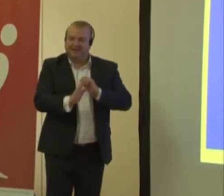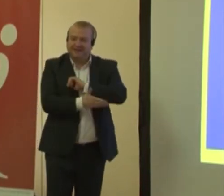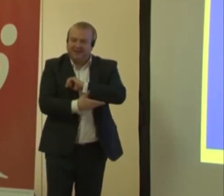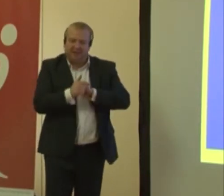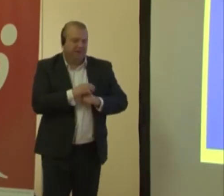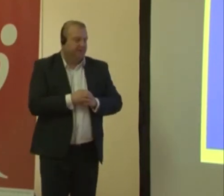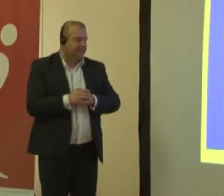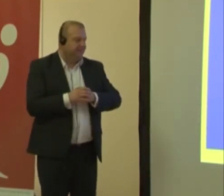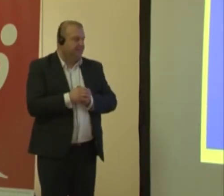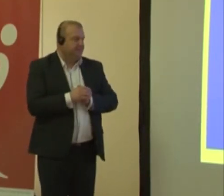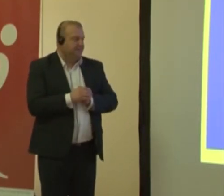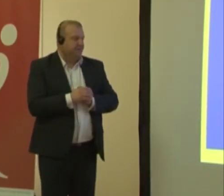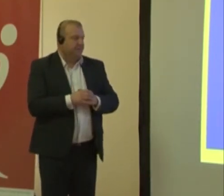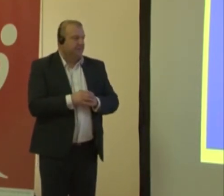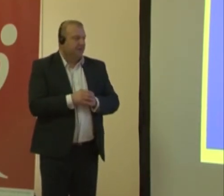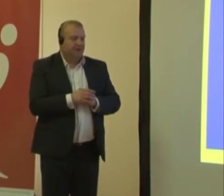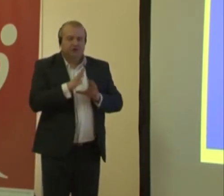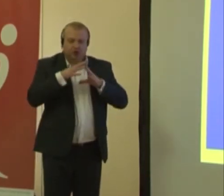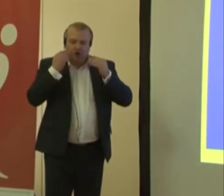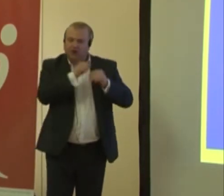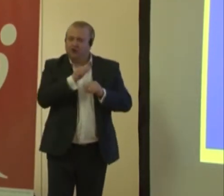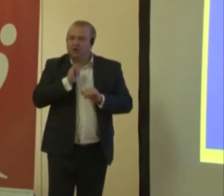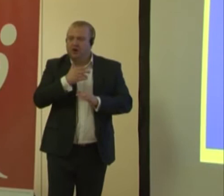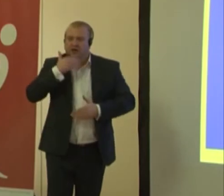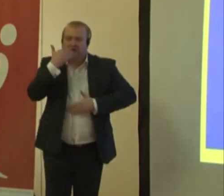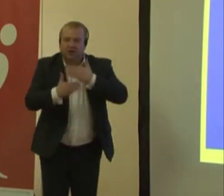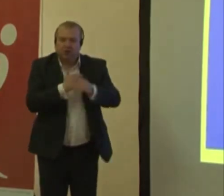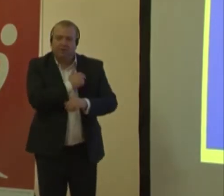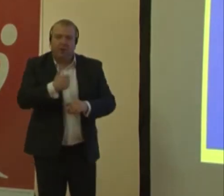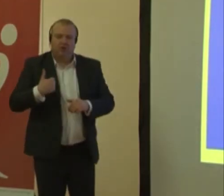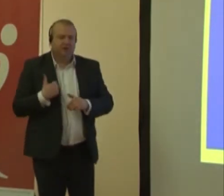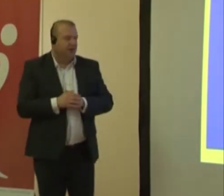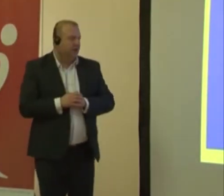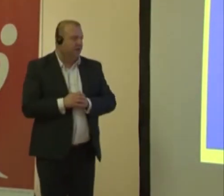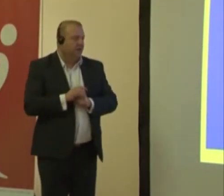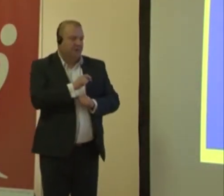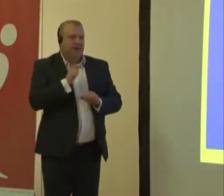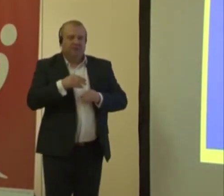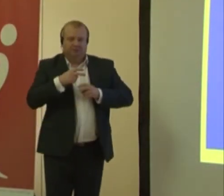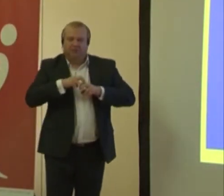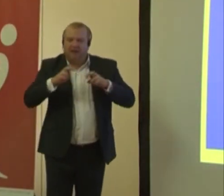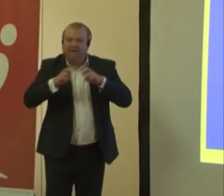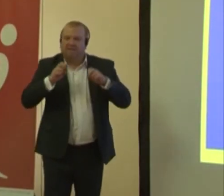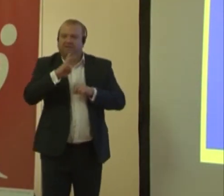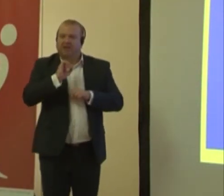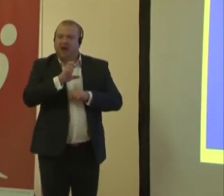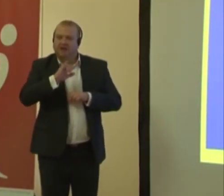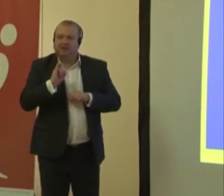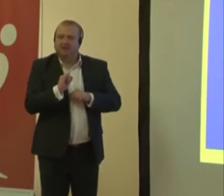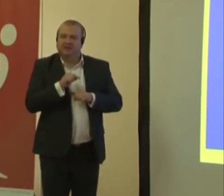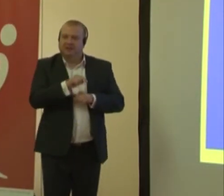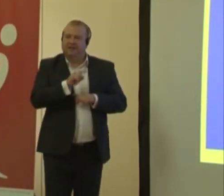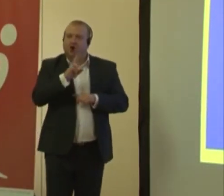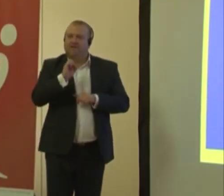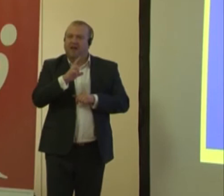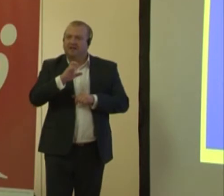Poland has had the first 2 steps already done. You see there are many countries missing. My own country, the Netherlands, have only signed and